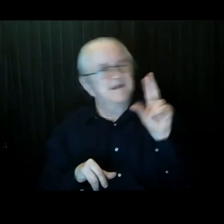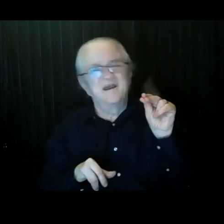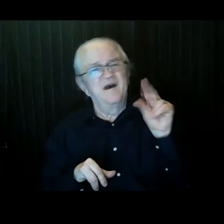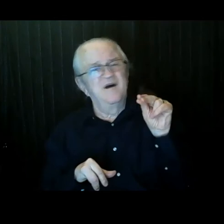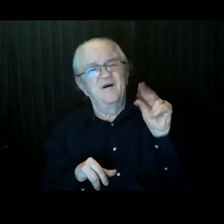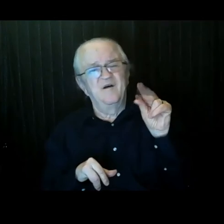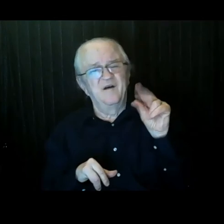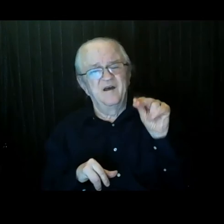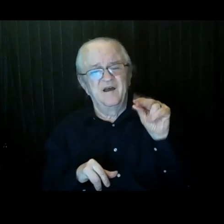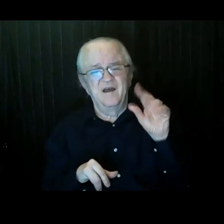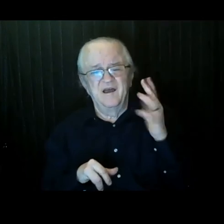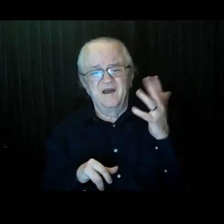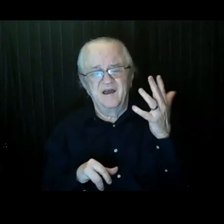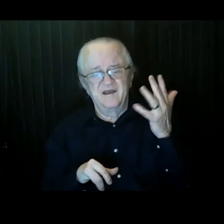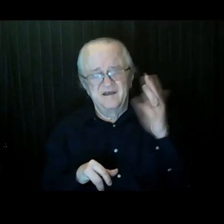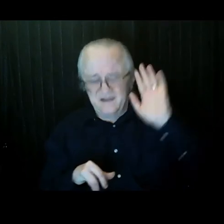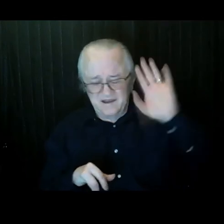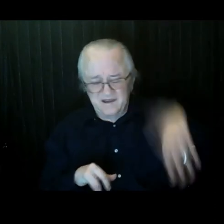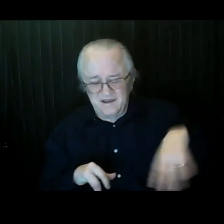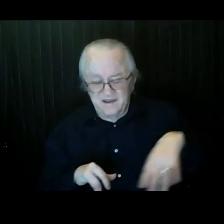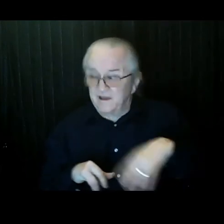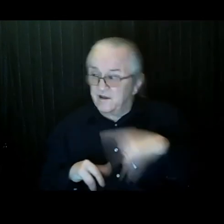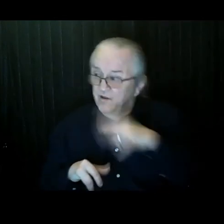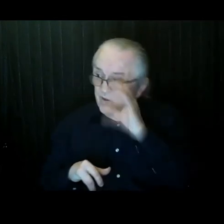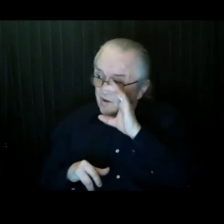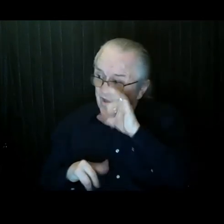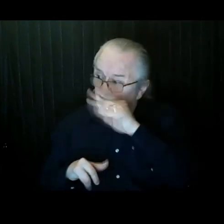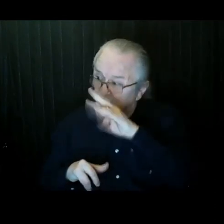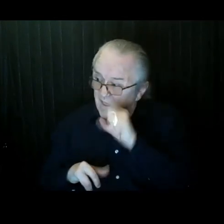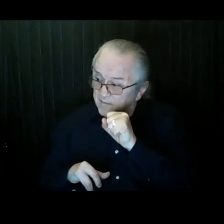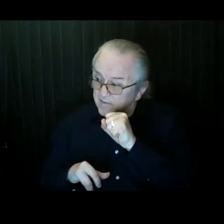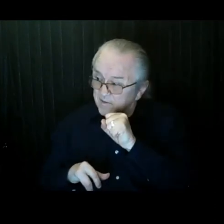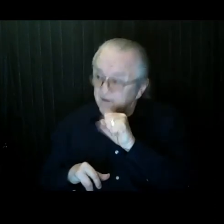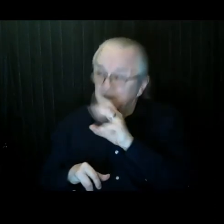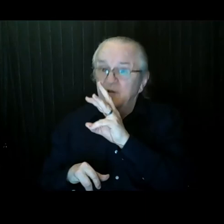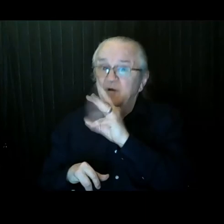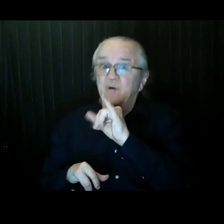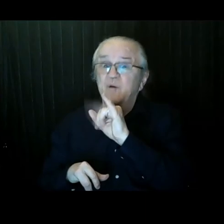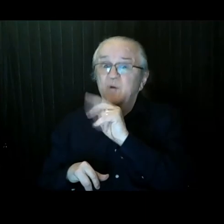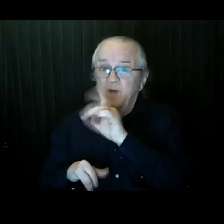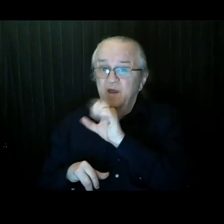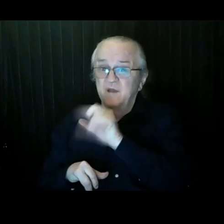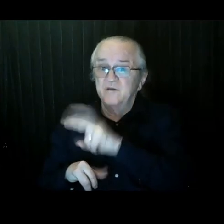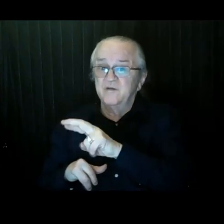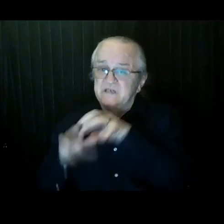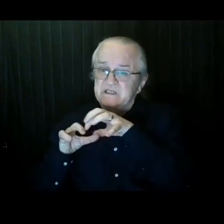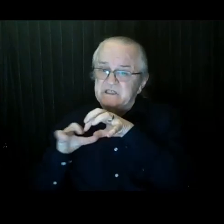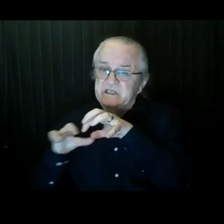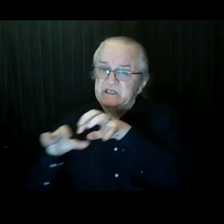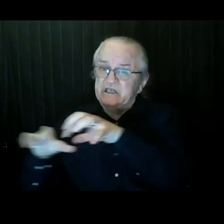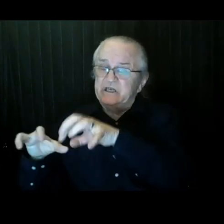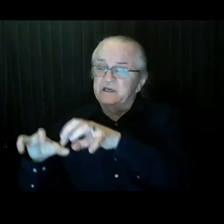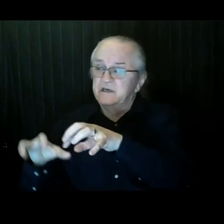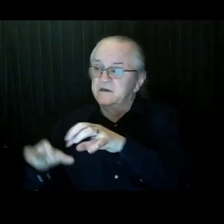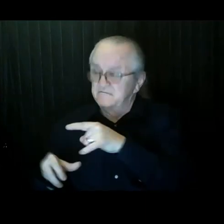I said, no. I said, never mind. He said, "Well, if you're looking for clubs, Windsor is chock full of them." He said, "You'll